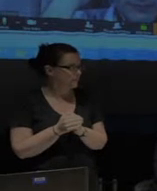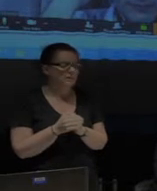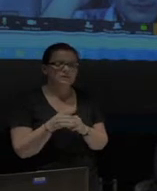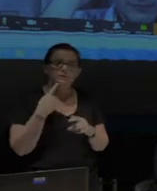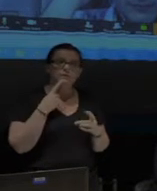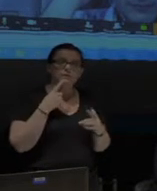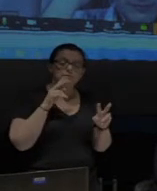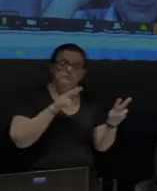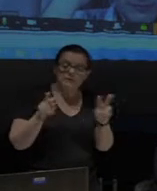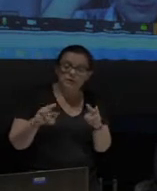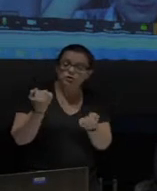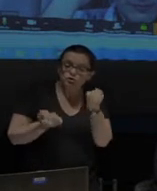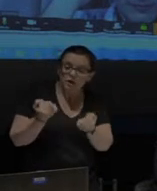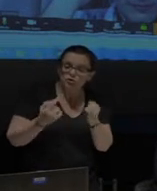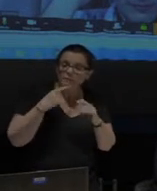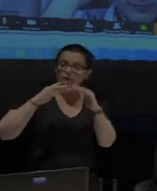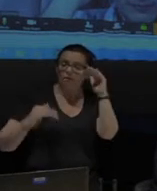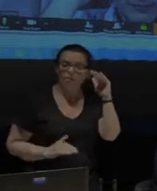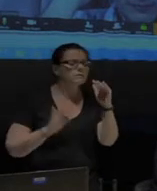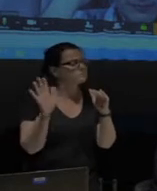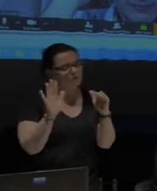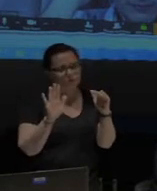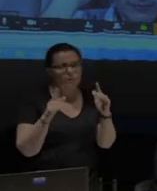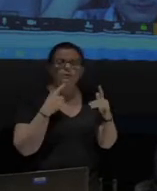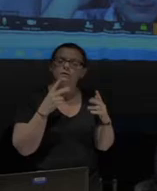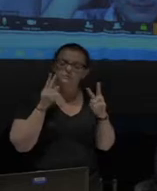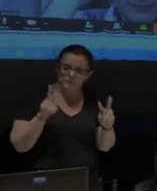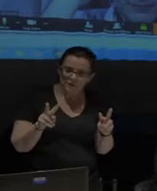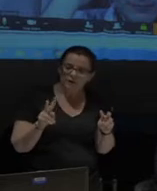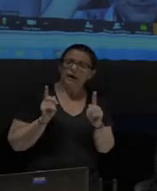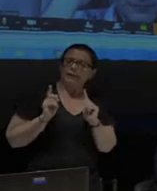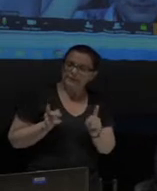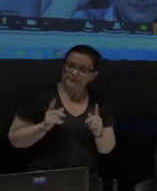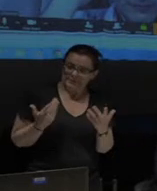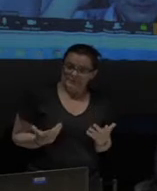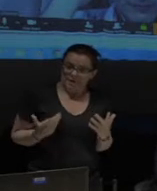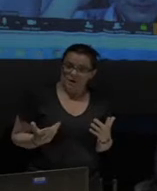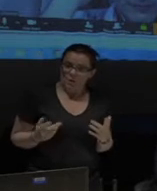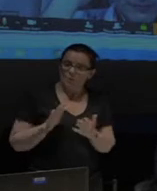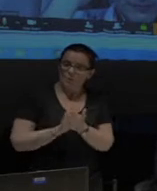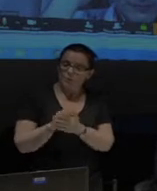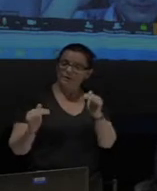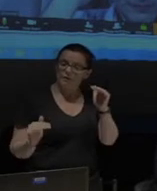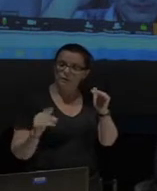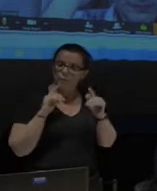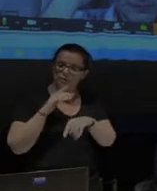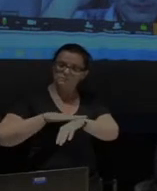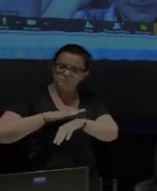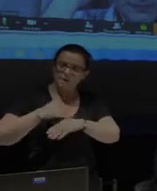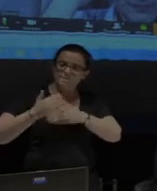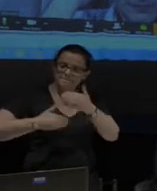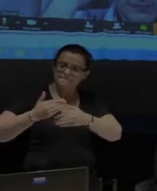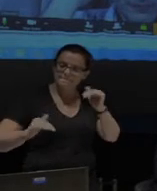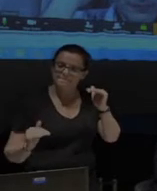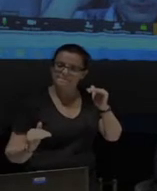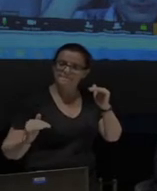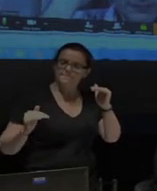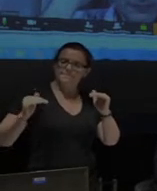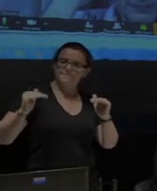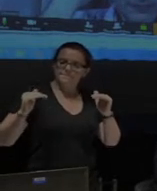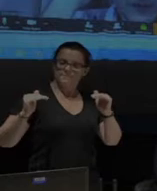inferior in their thinking. It's where they're at this particular stage. And I think we need to start from that point. I